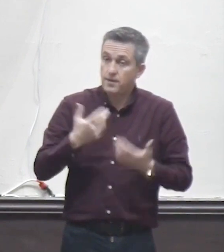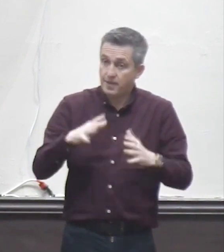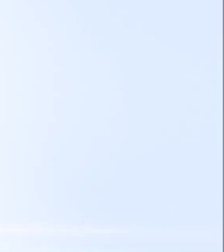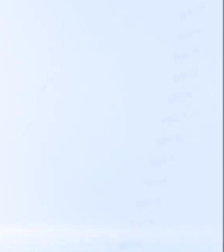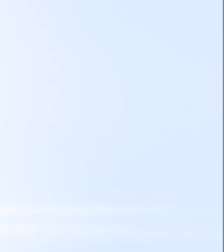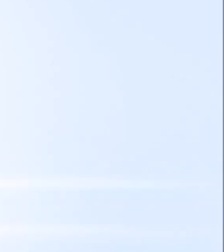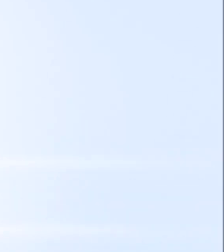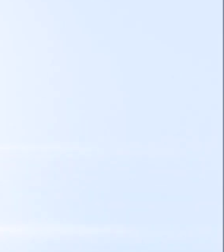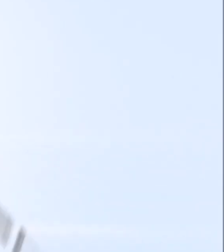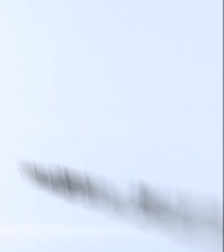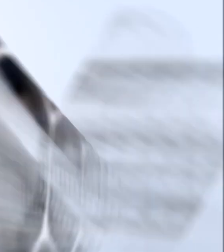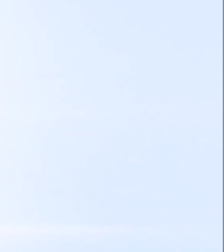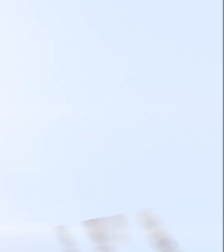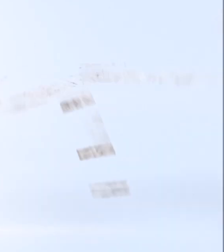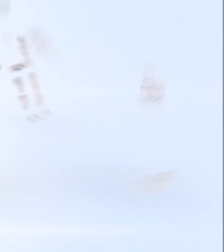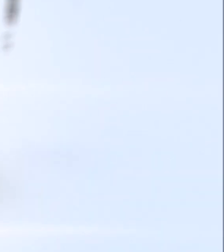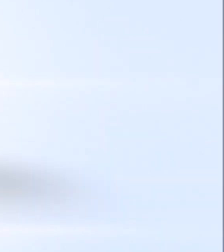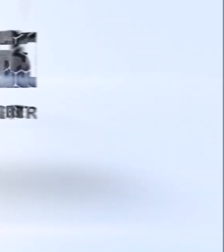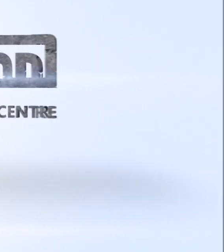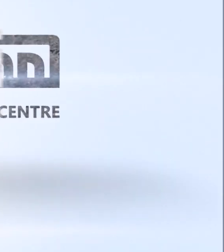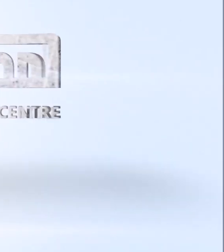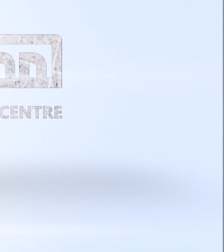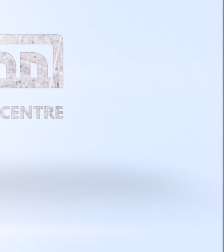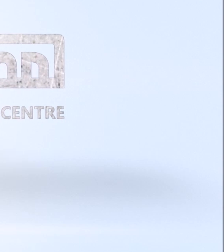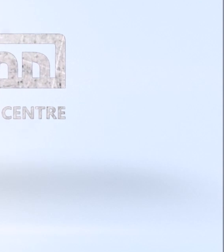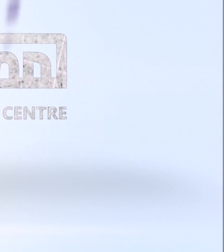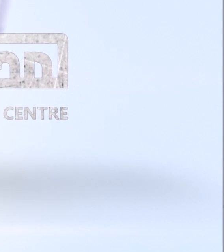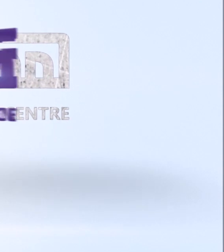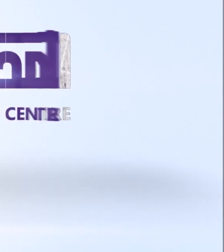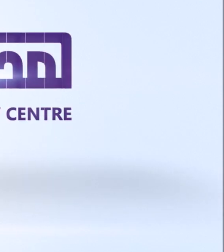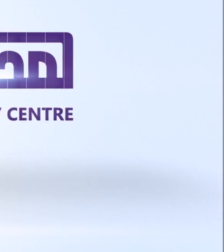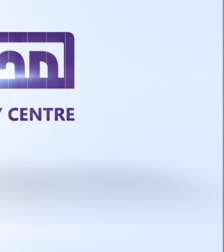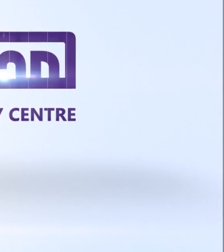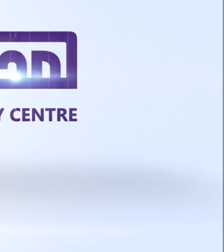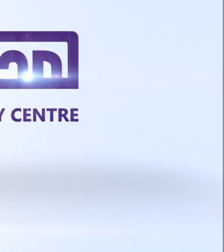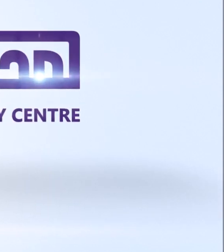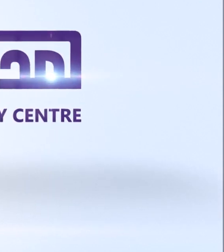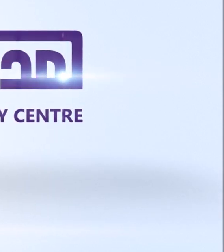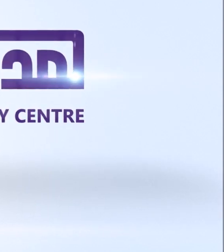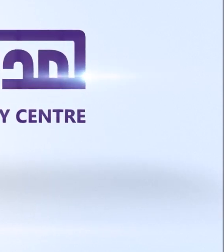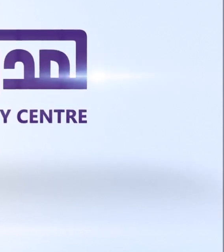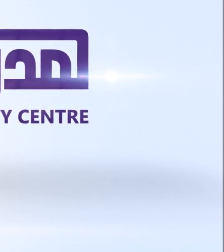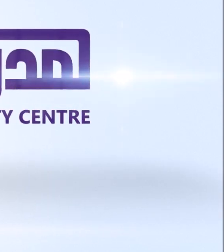Allah. La ilaha illallah, la ilaha